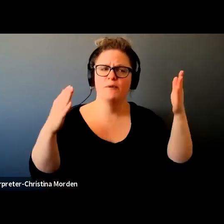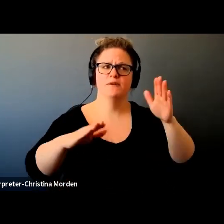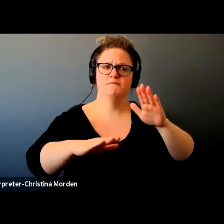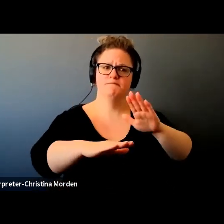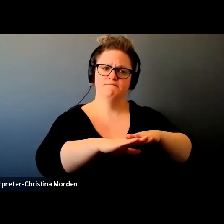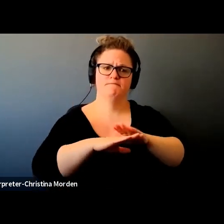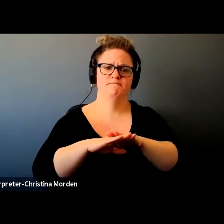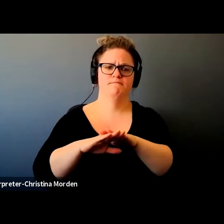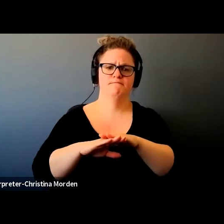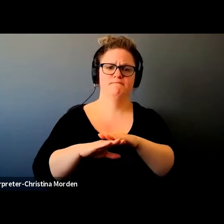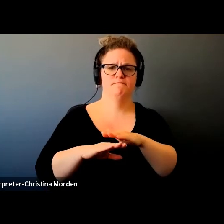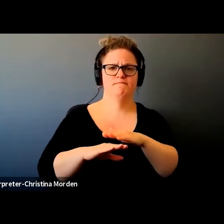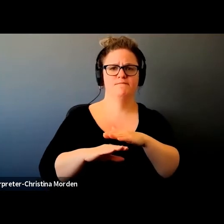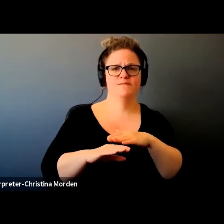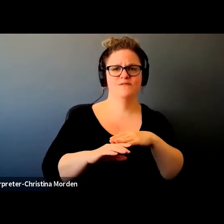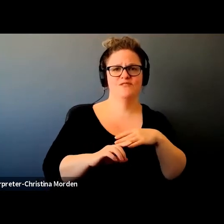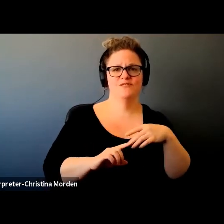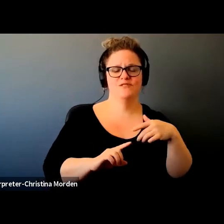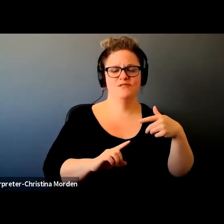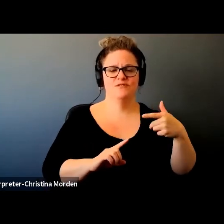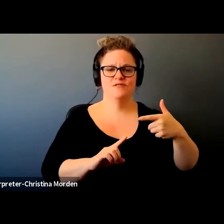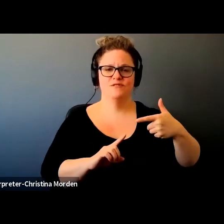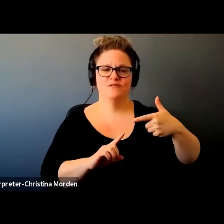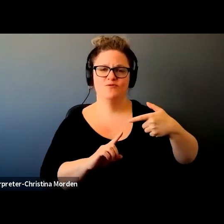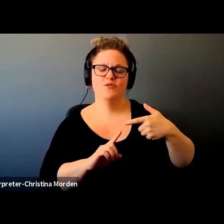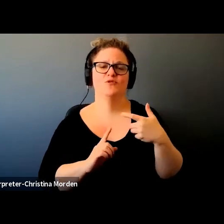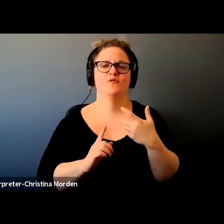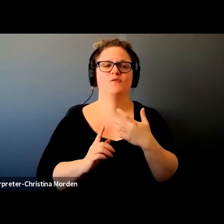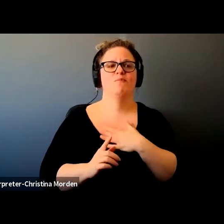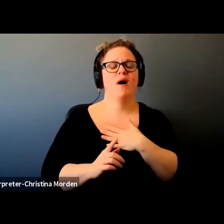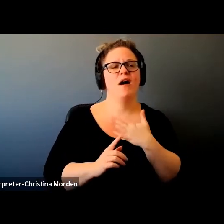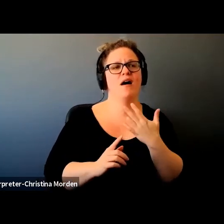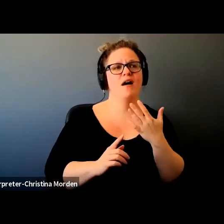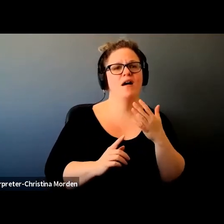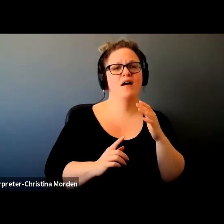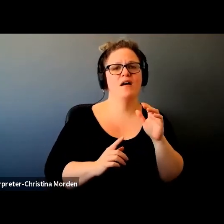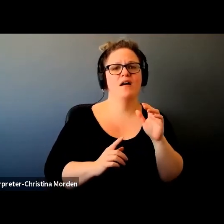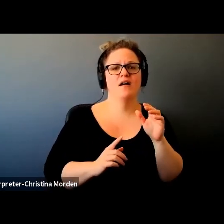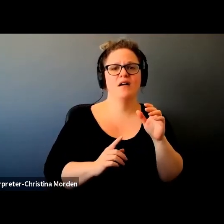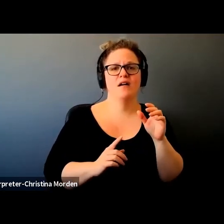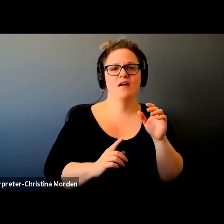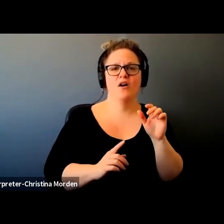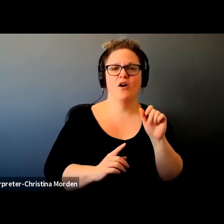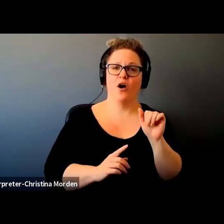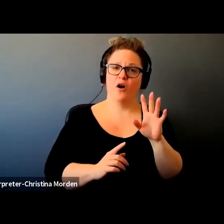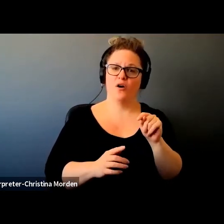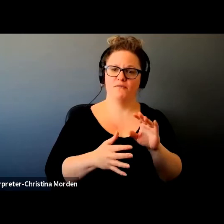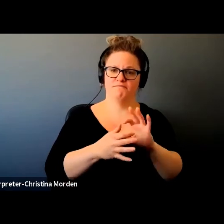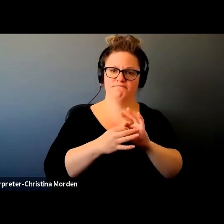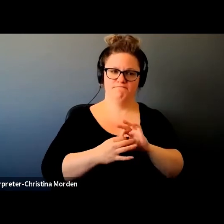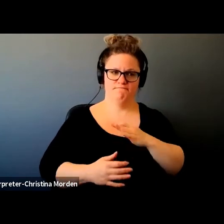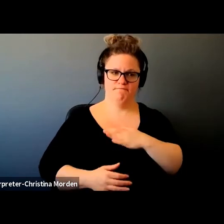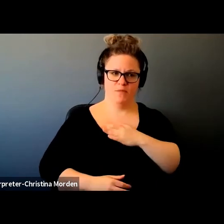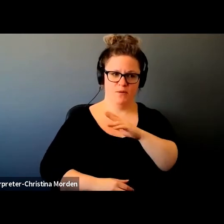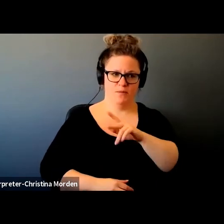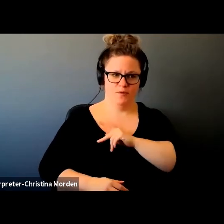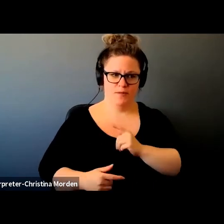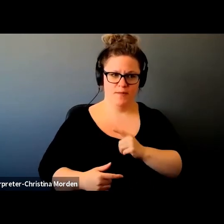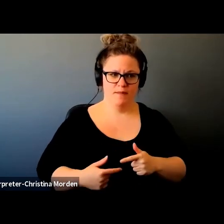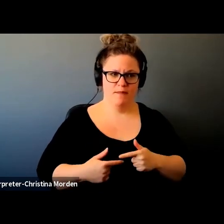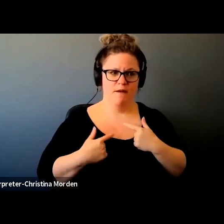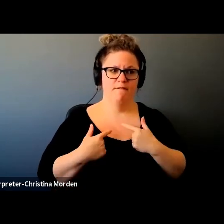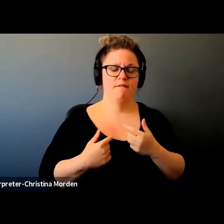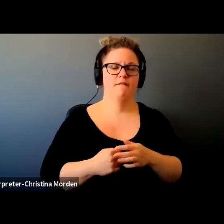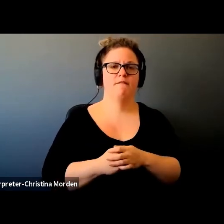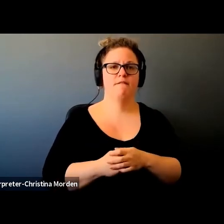My art is often reflective of aspects of my personal life, and I do have a